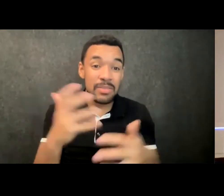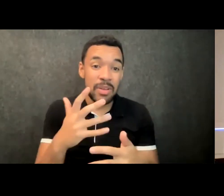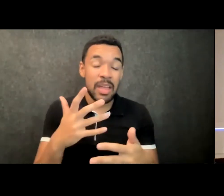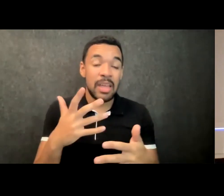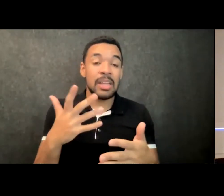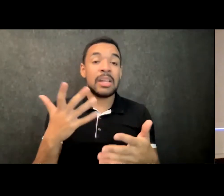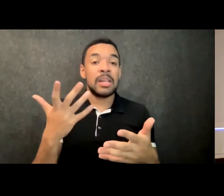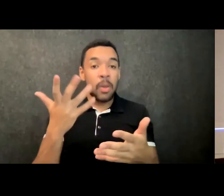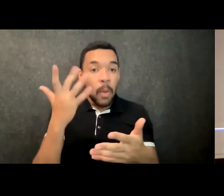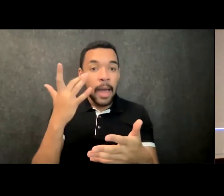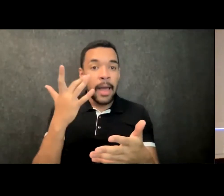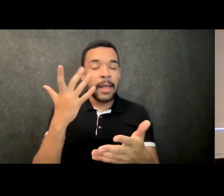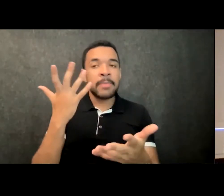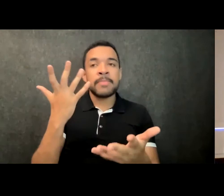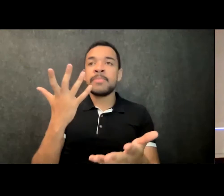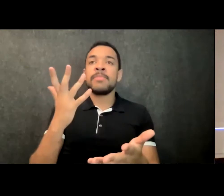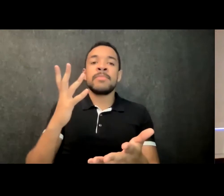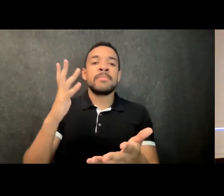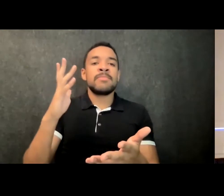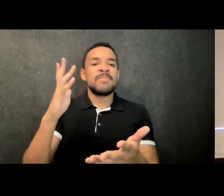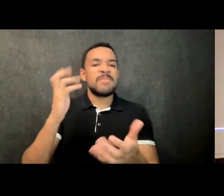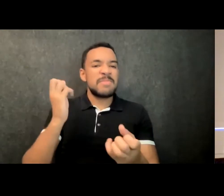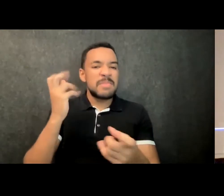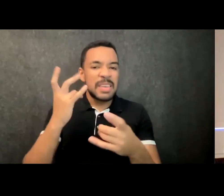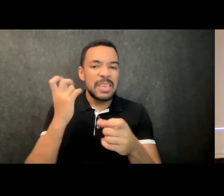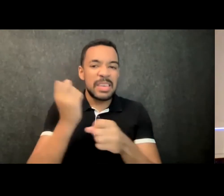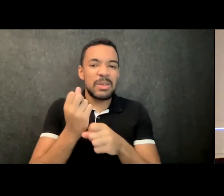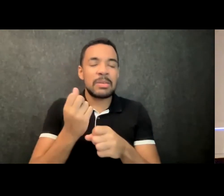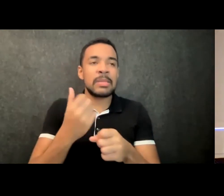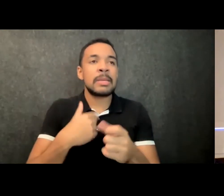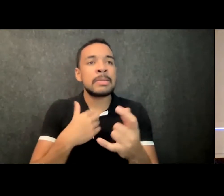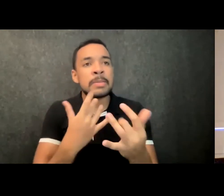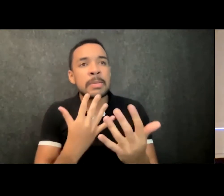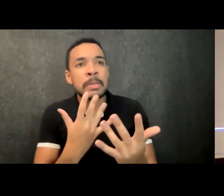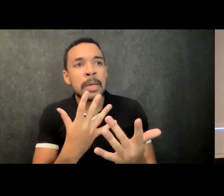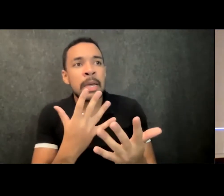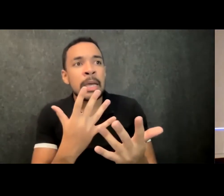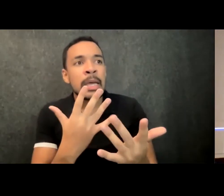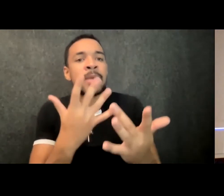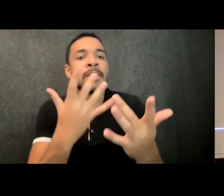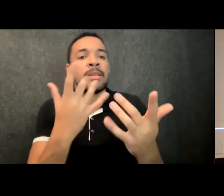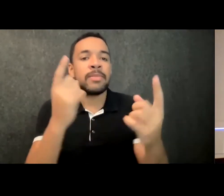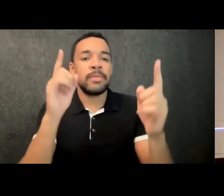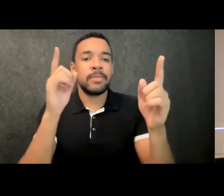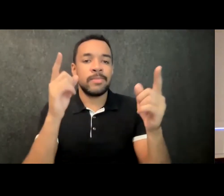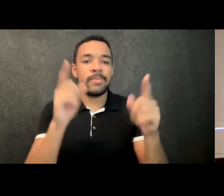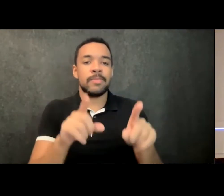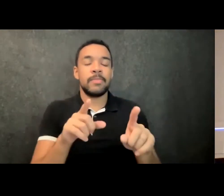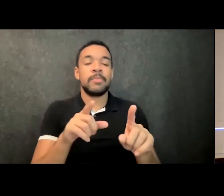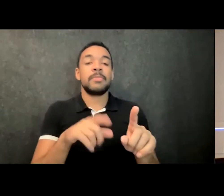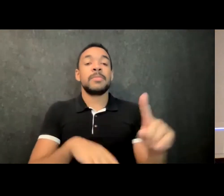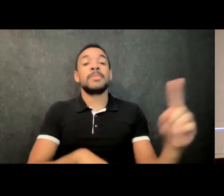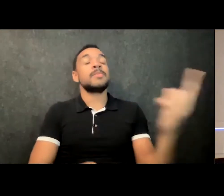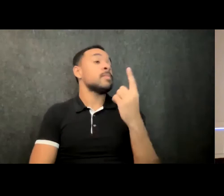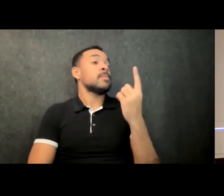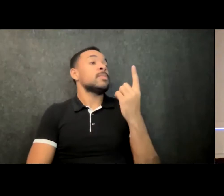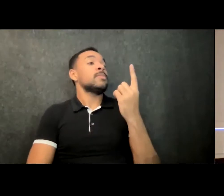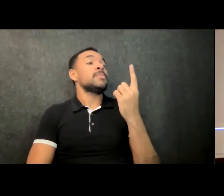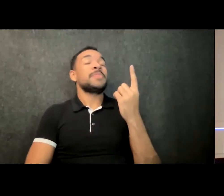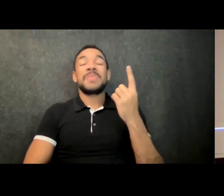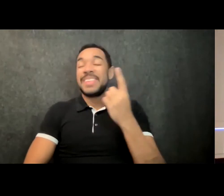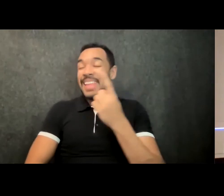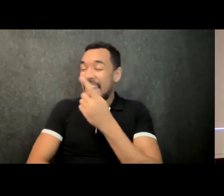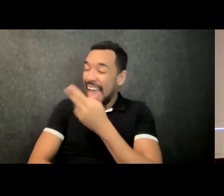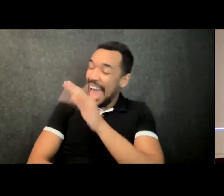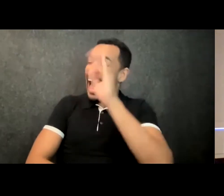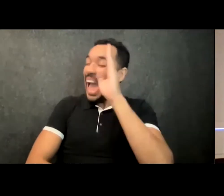happened. Hi. Crystal stood in front of me, looking her usual radiant self. She had